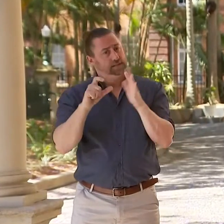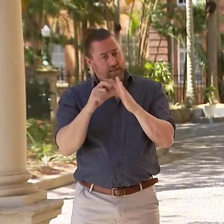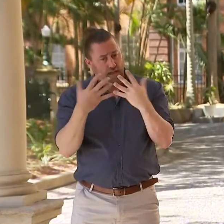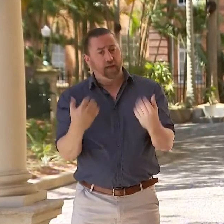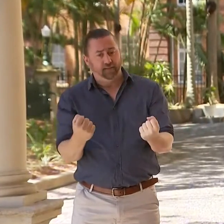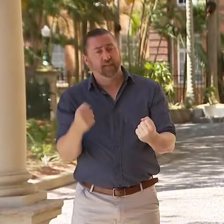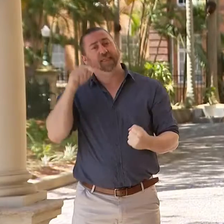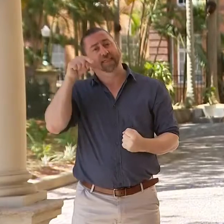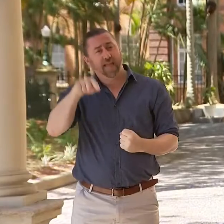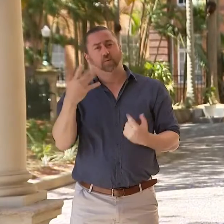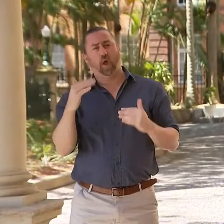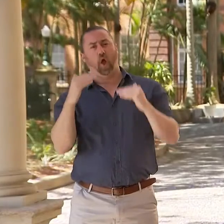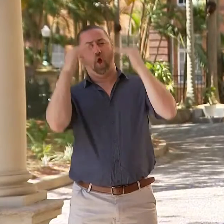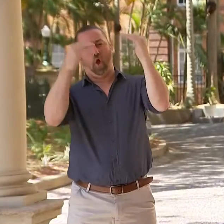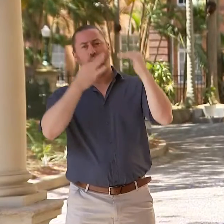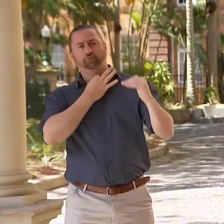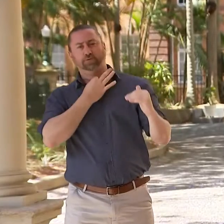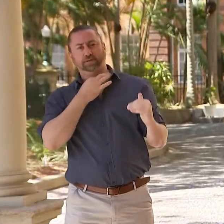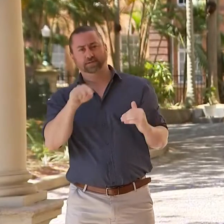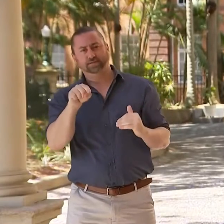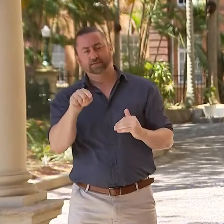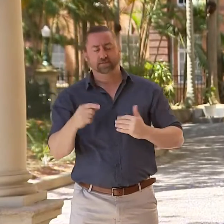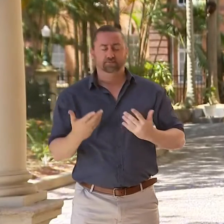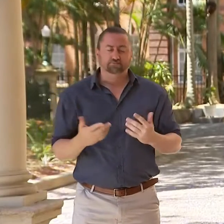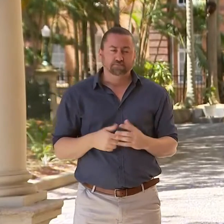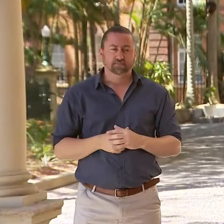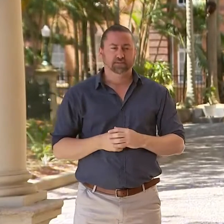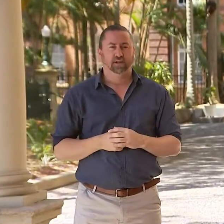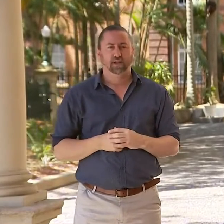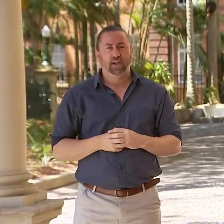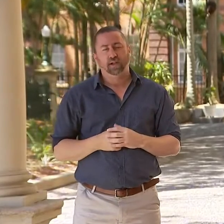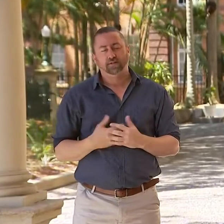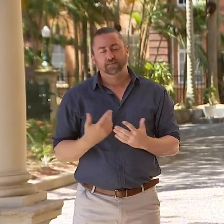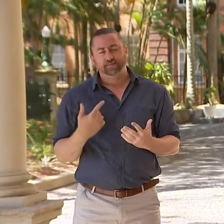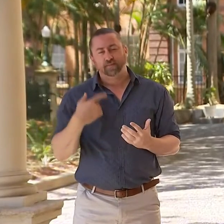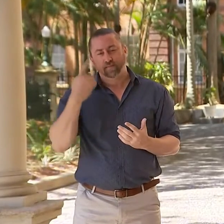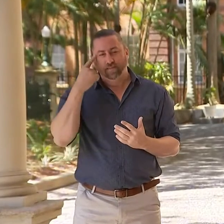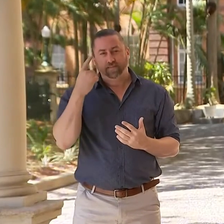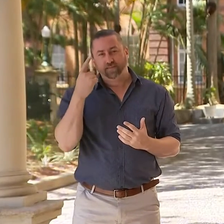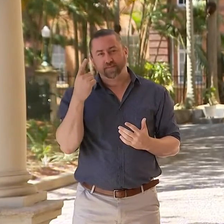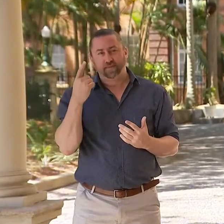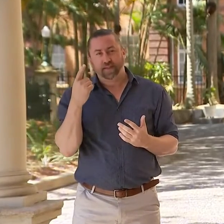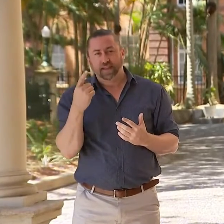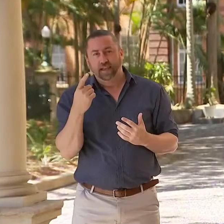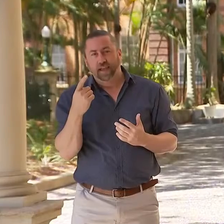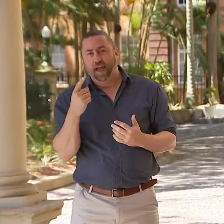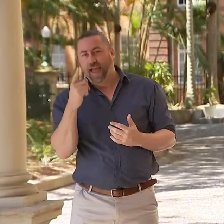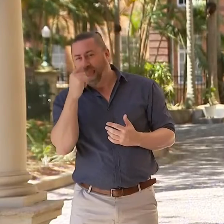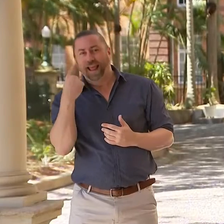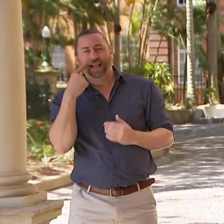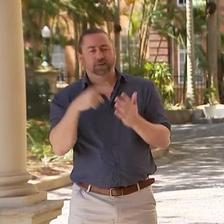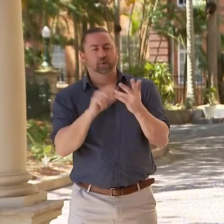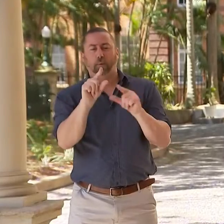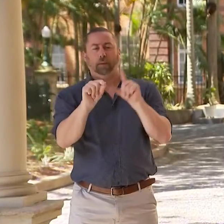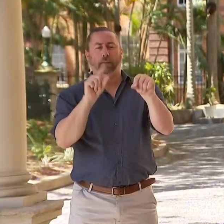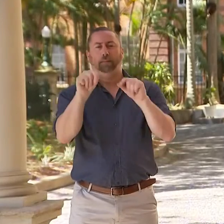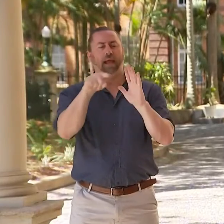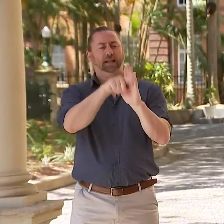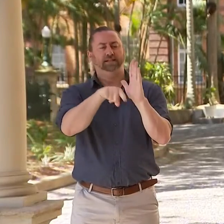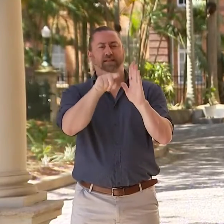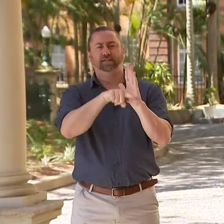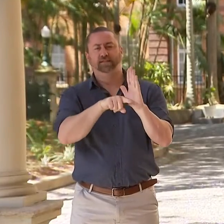the risk is greatest. I think there's a lot of ways to see downsides in all of this. I think the fact